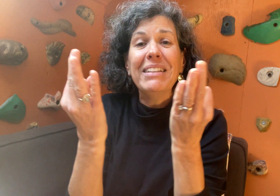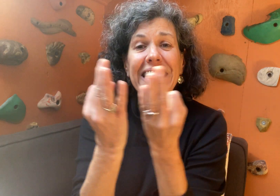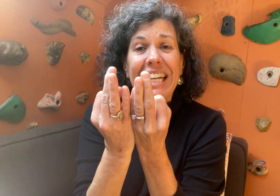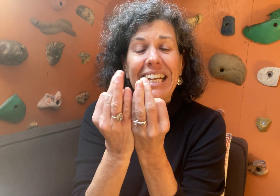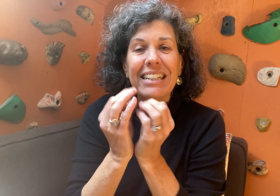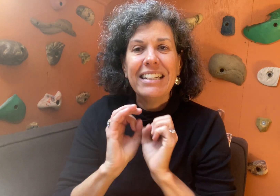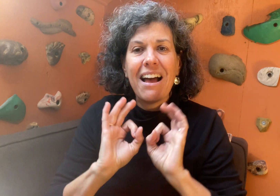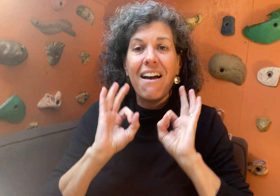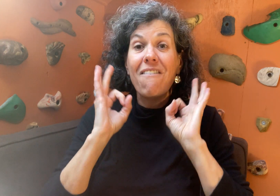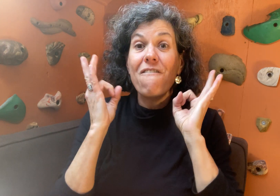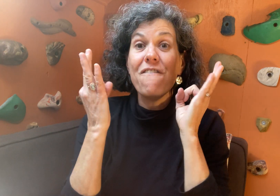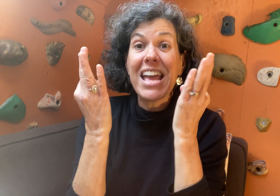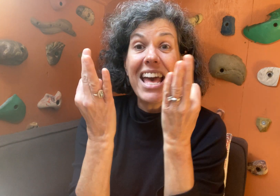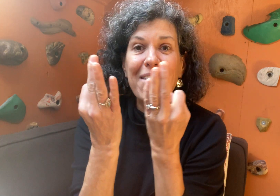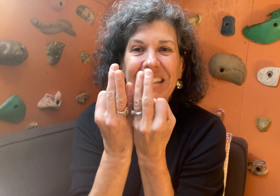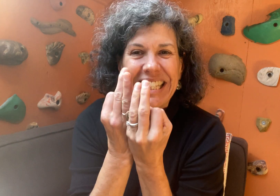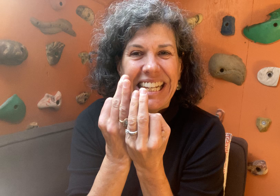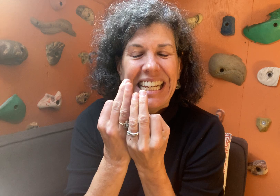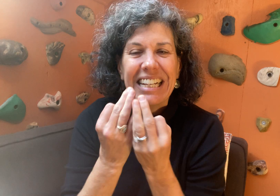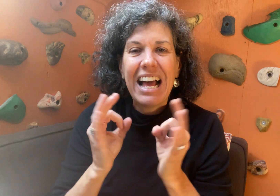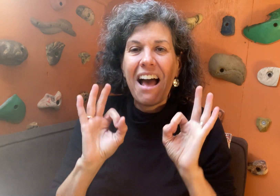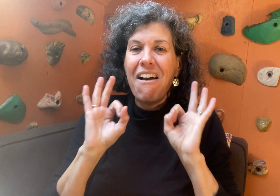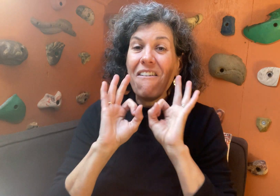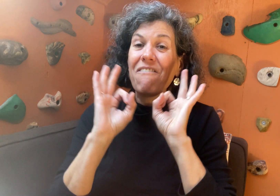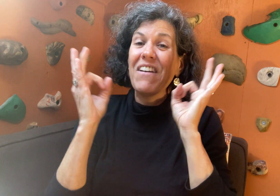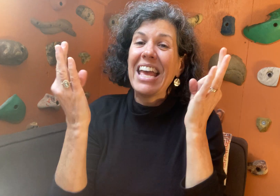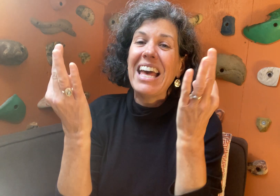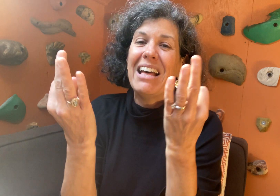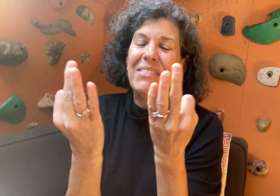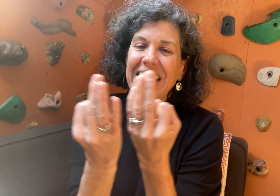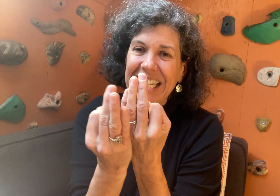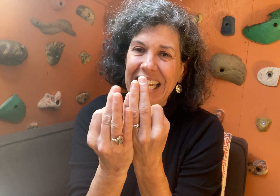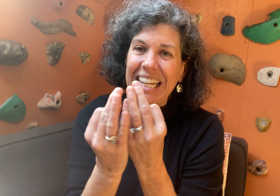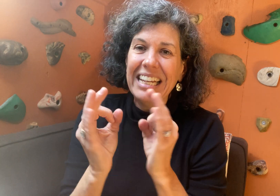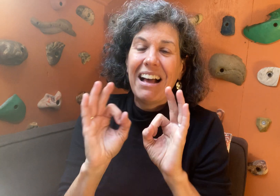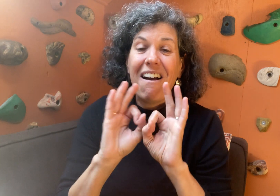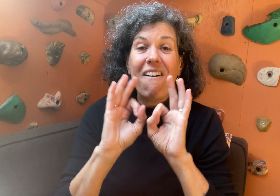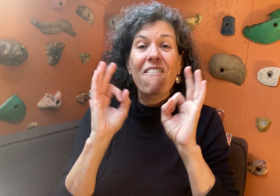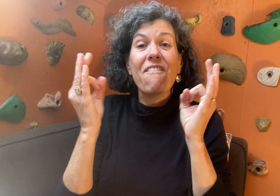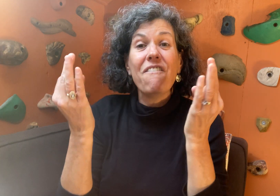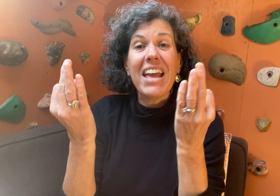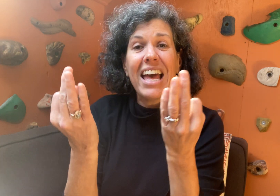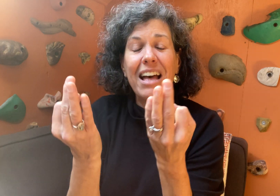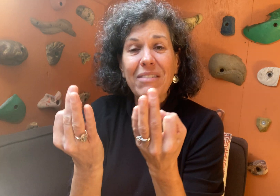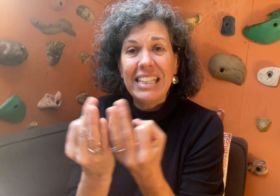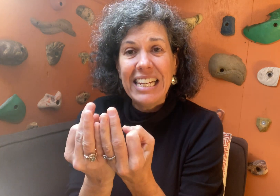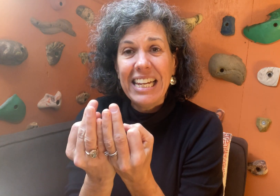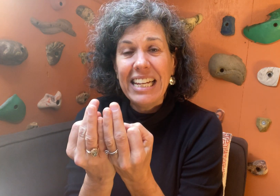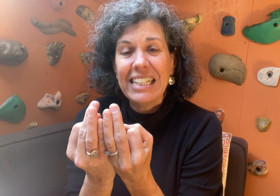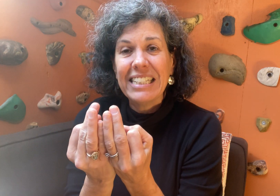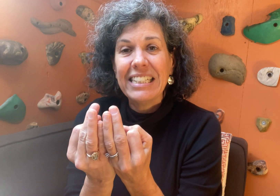Family, family, family, family.